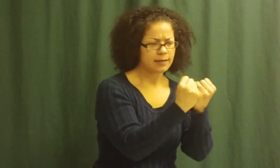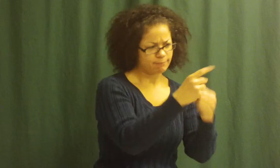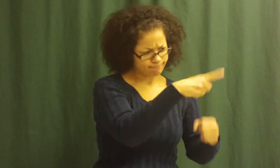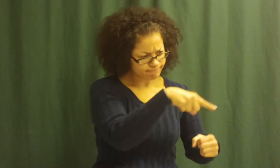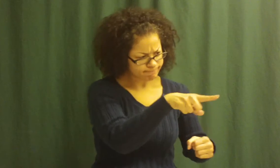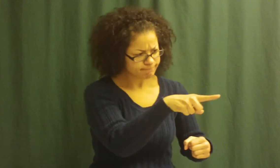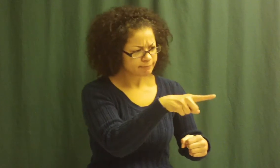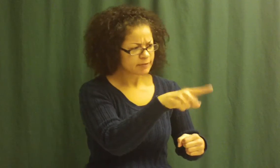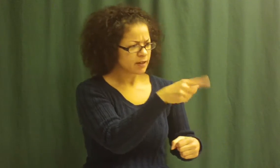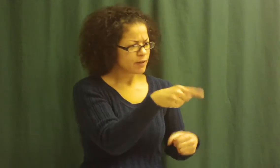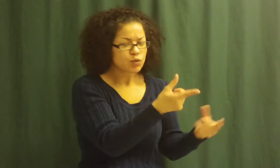share a common culture.